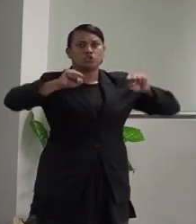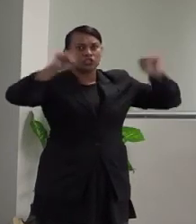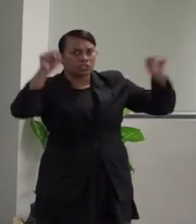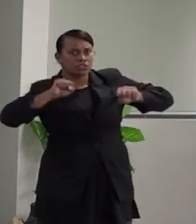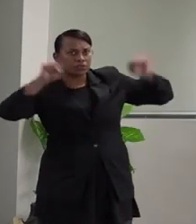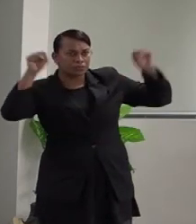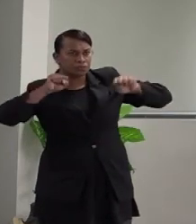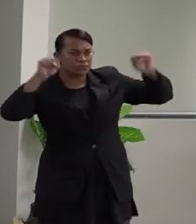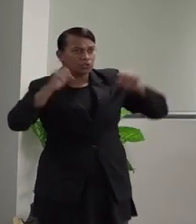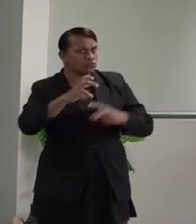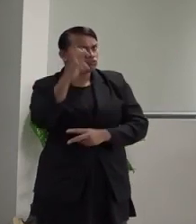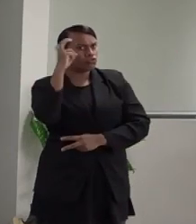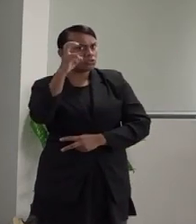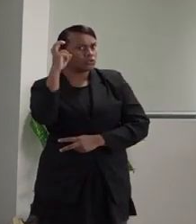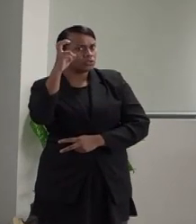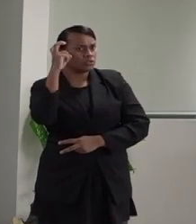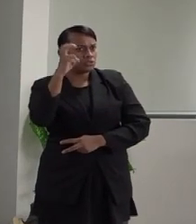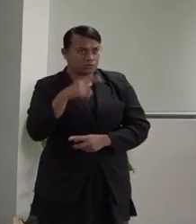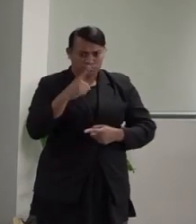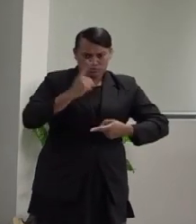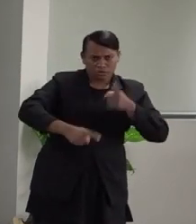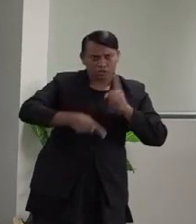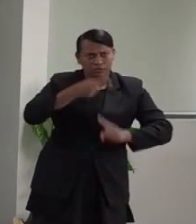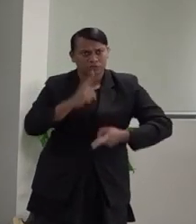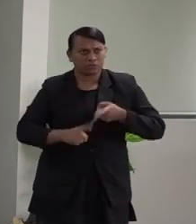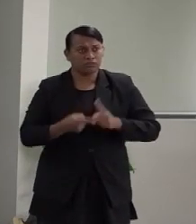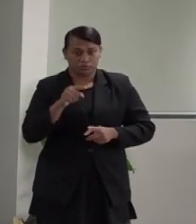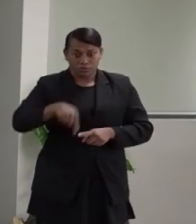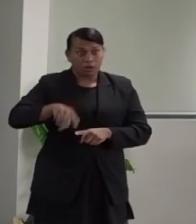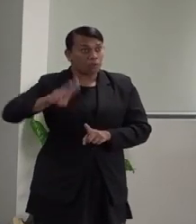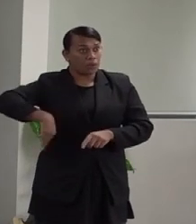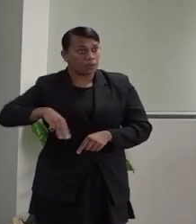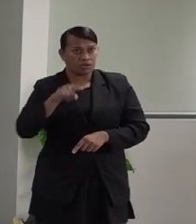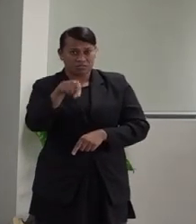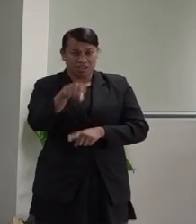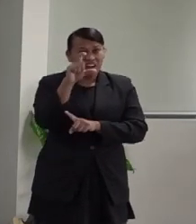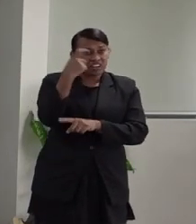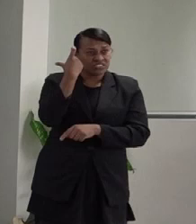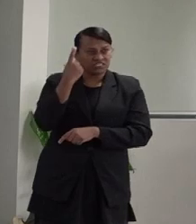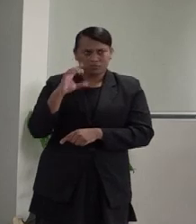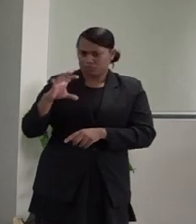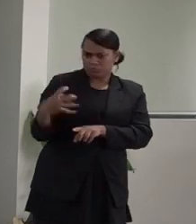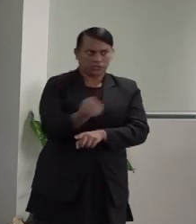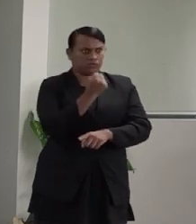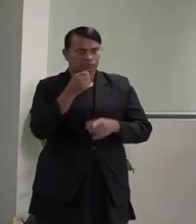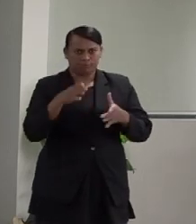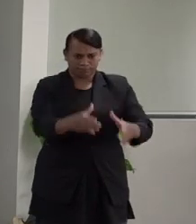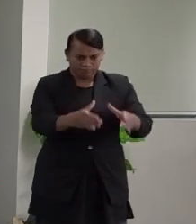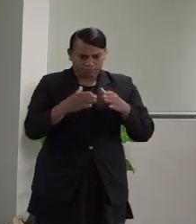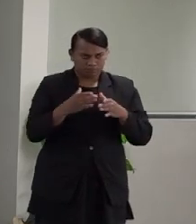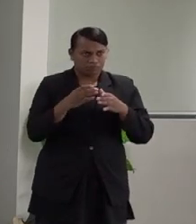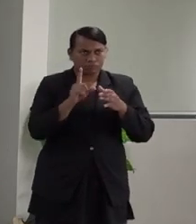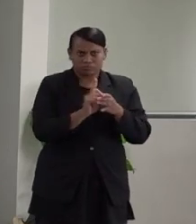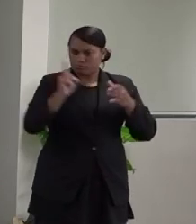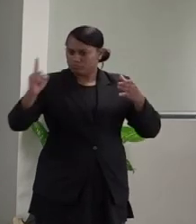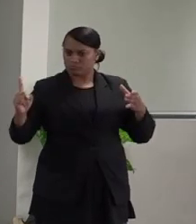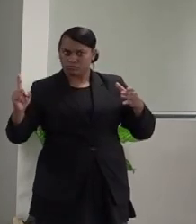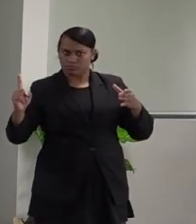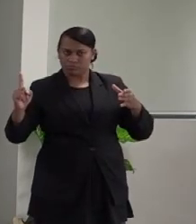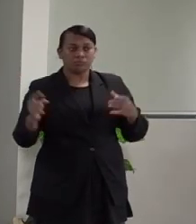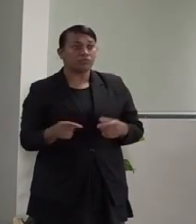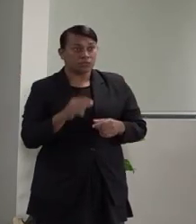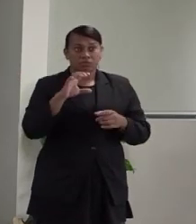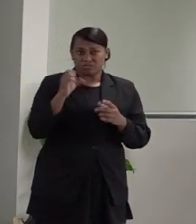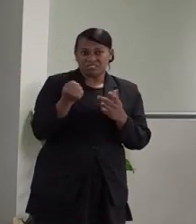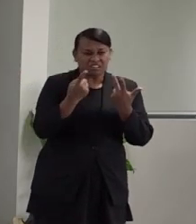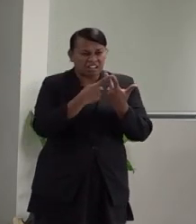symptoms. All members of that class were directed to self-quarantine the same day our first patient was